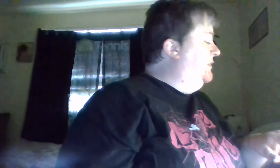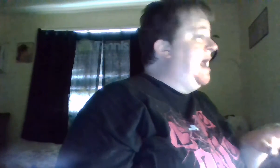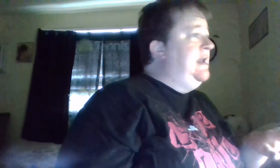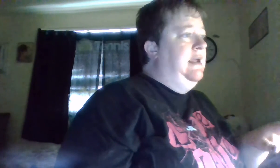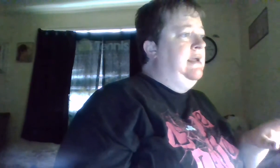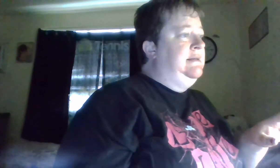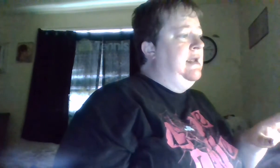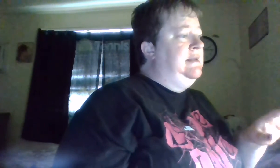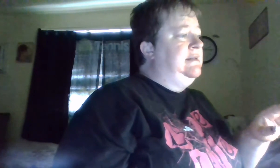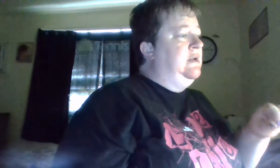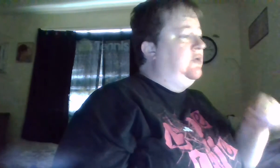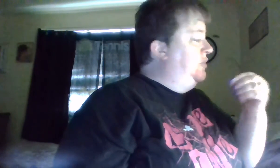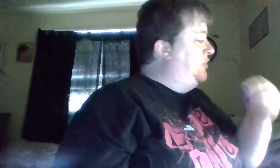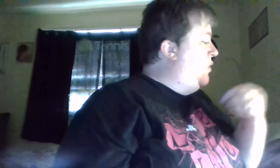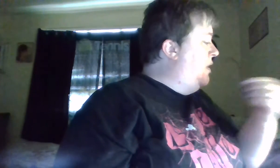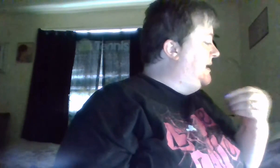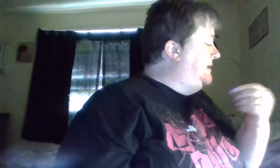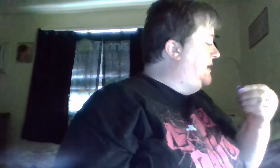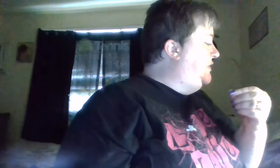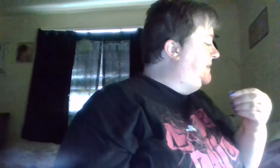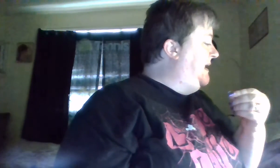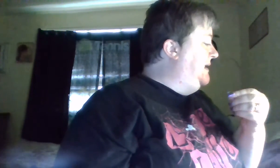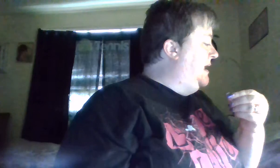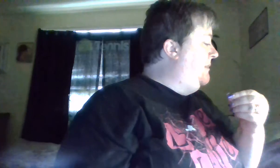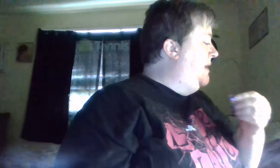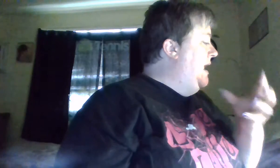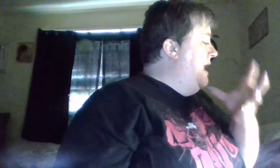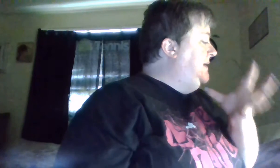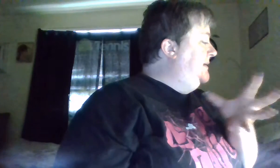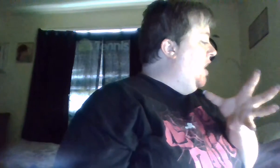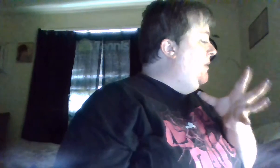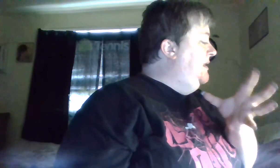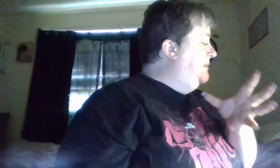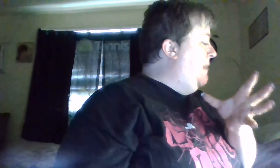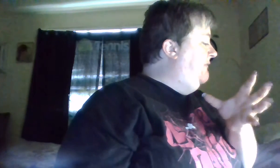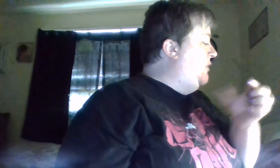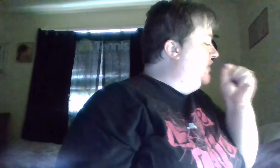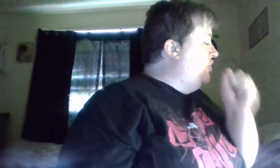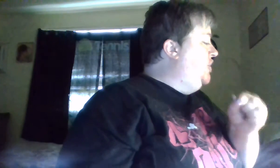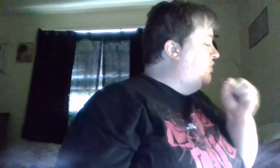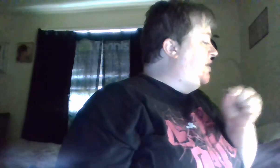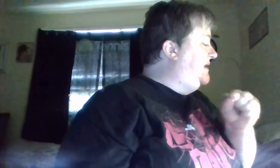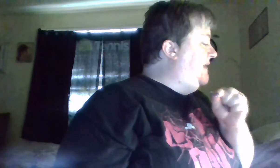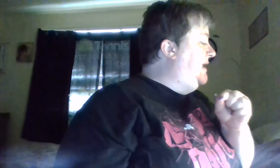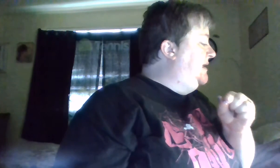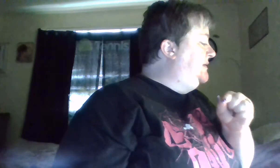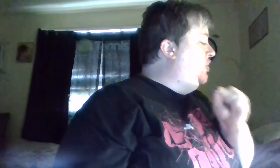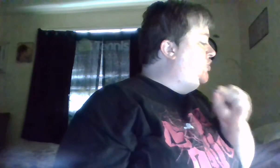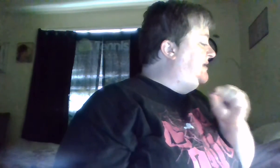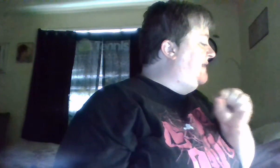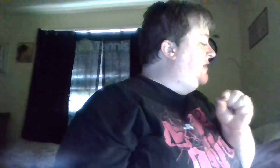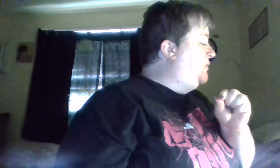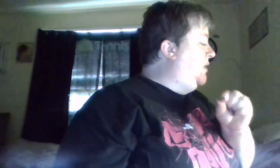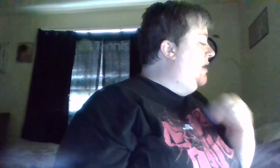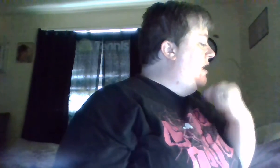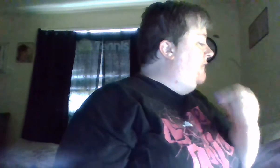then it says here that the Lord continues speaking to him. He says, "Go in this might of yours, and you shall save Israel from